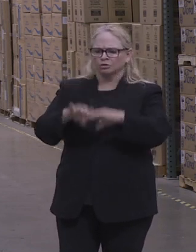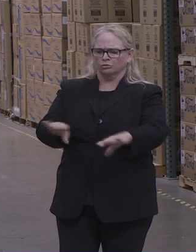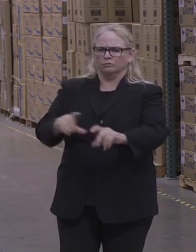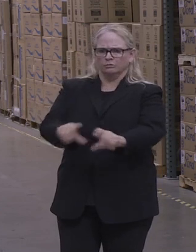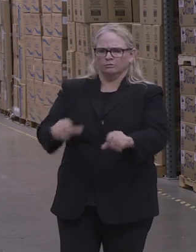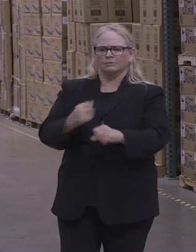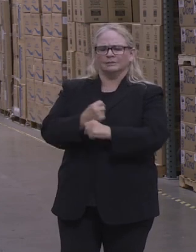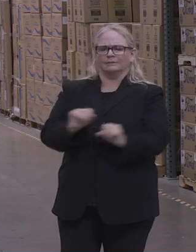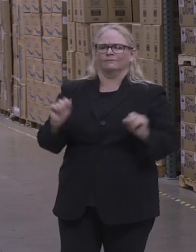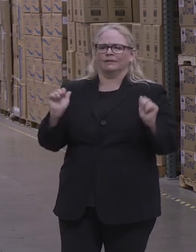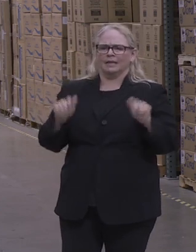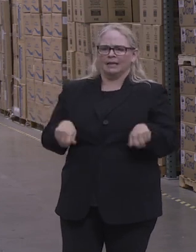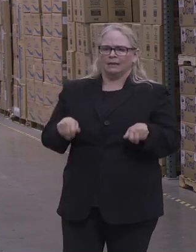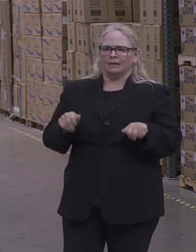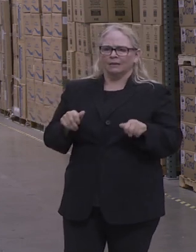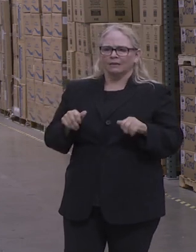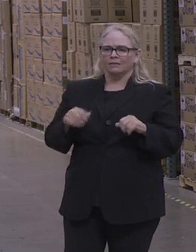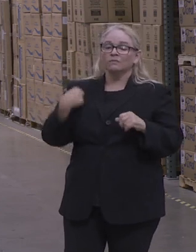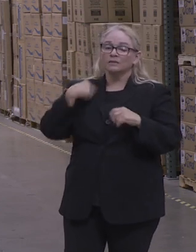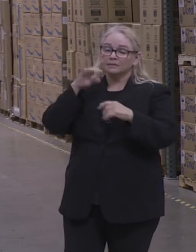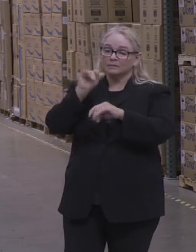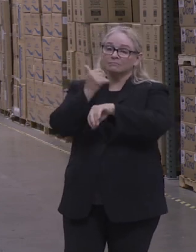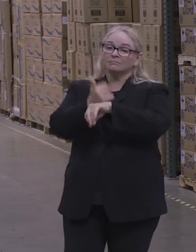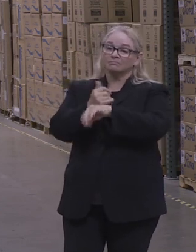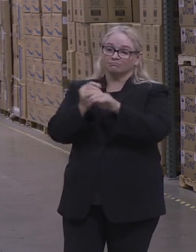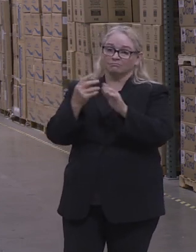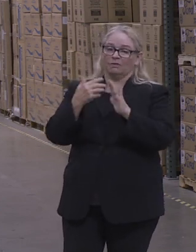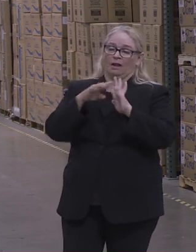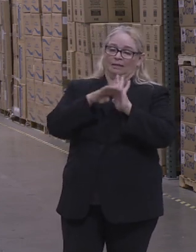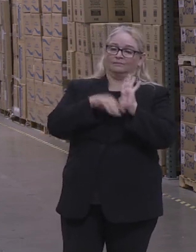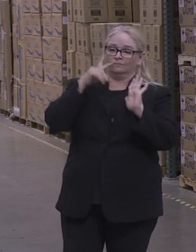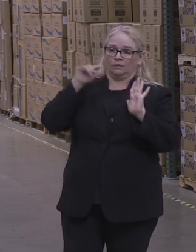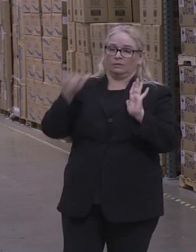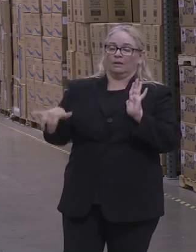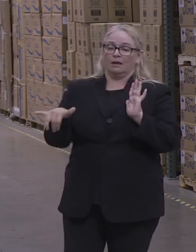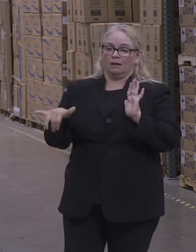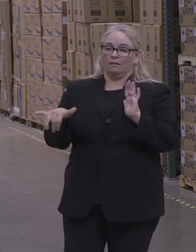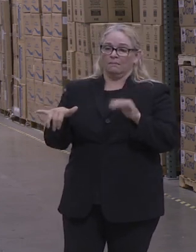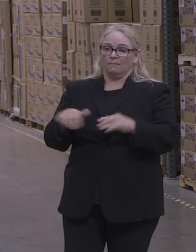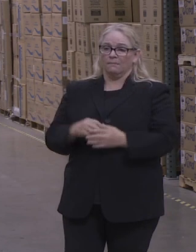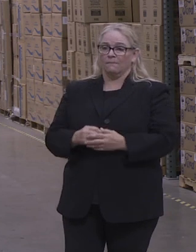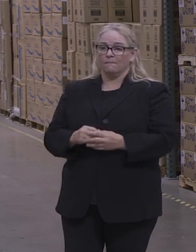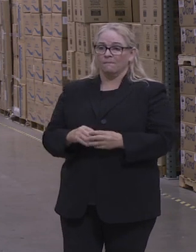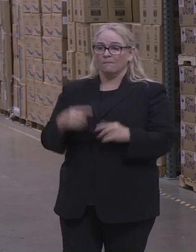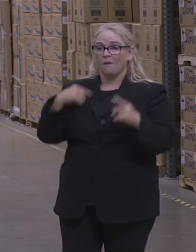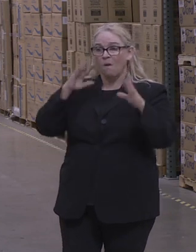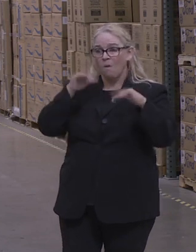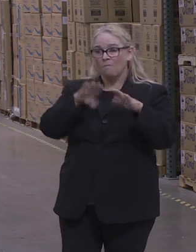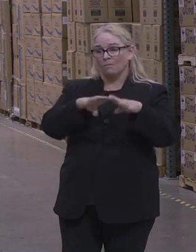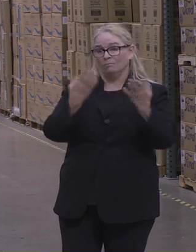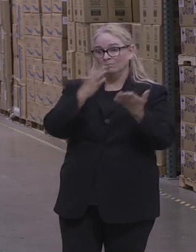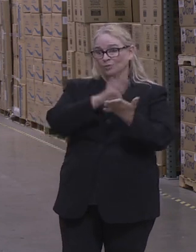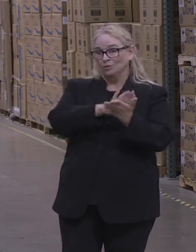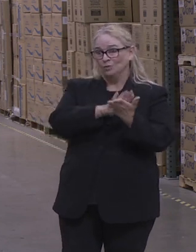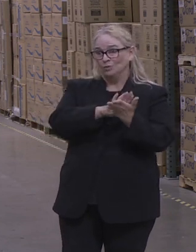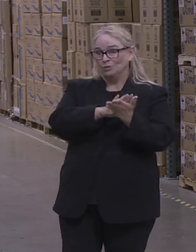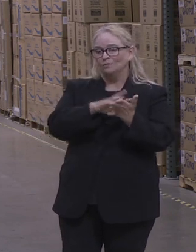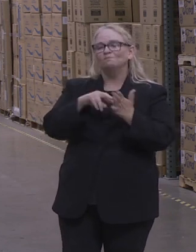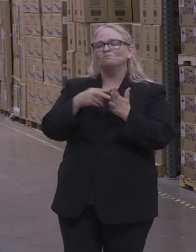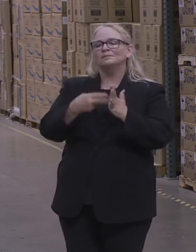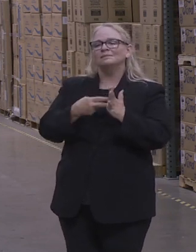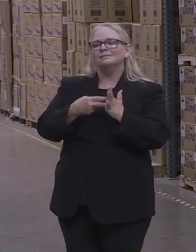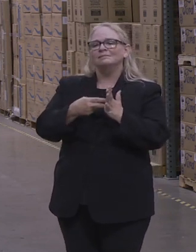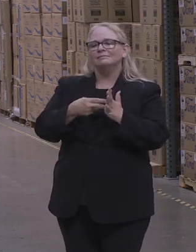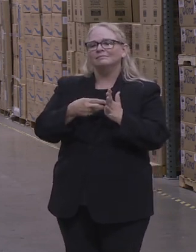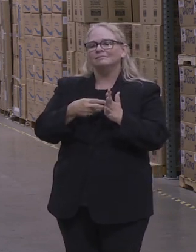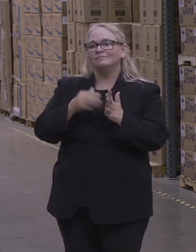But as we move to open our schools back up, those essential workers now include our teachers with